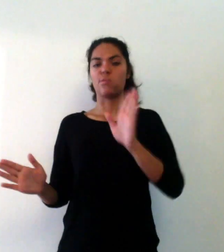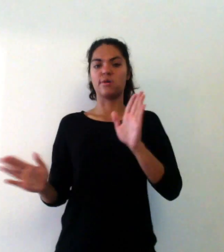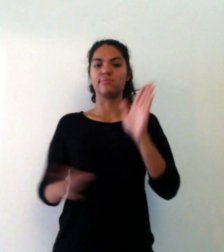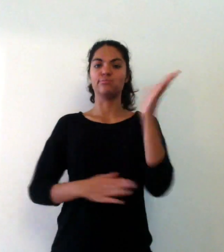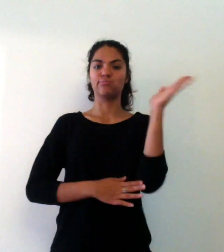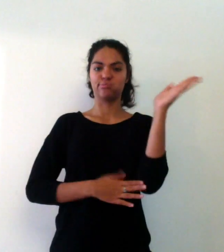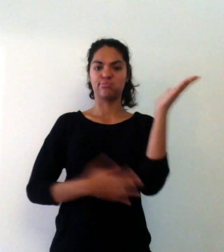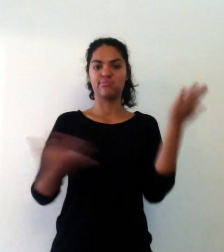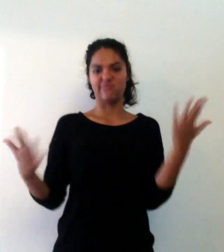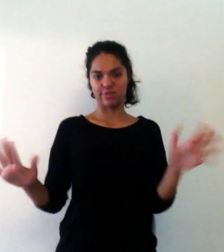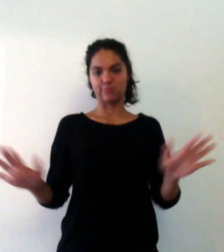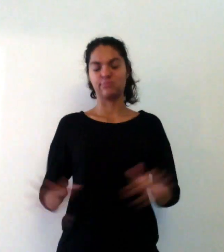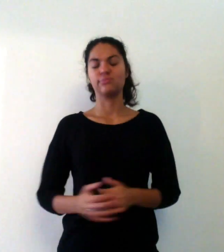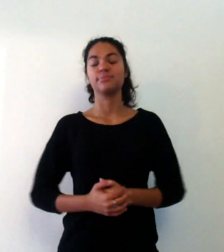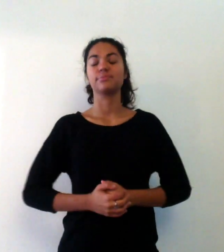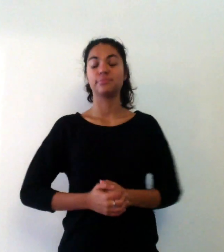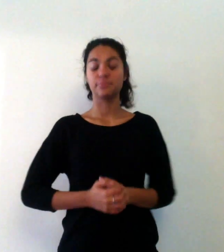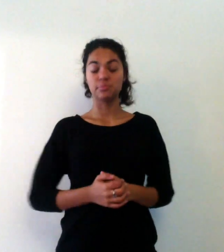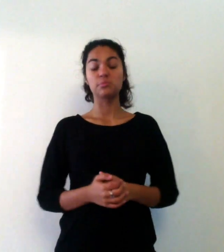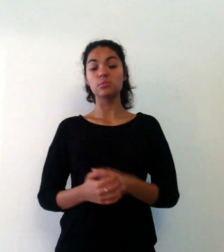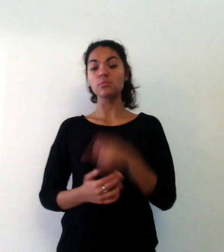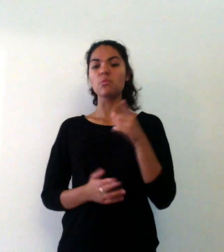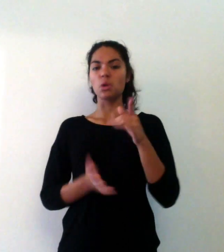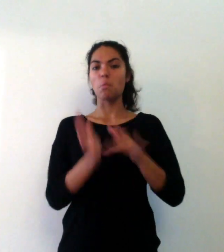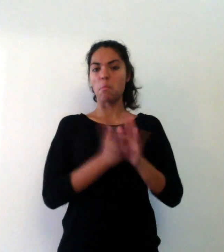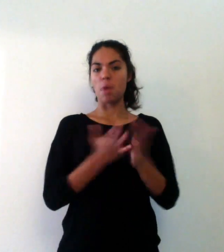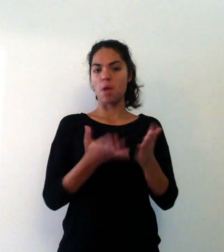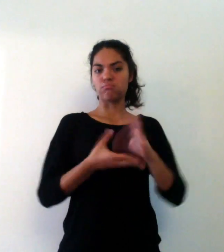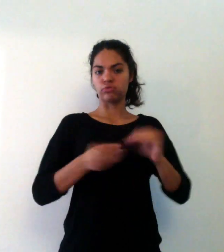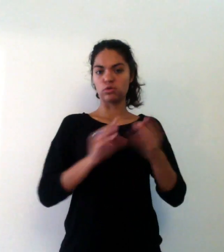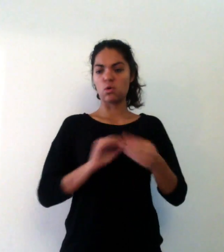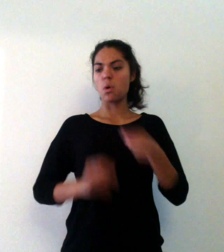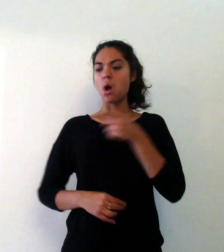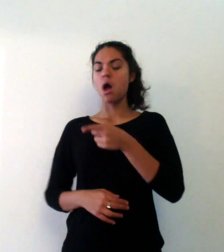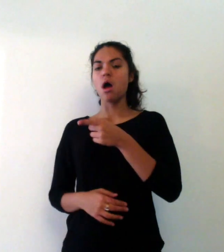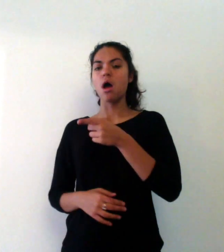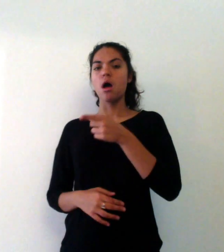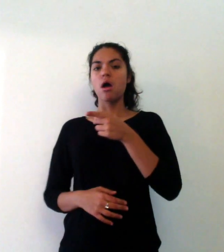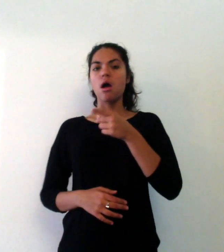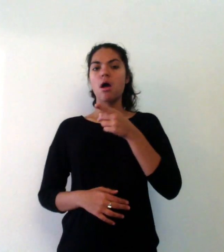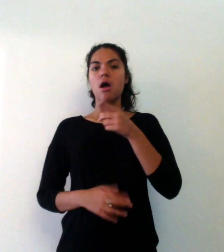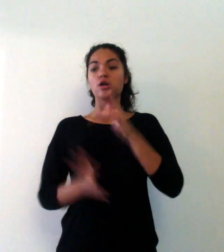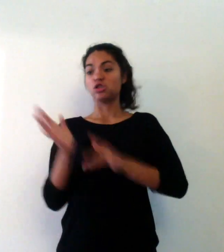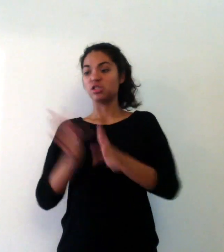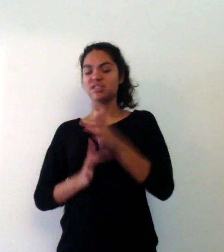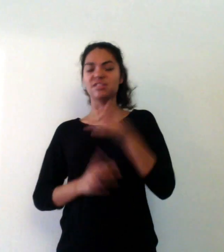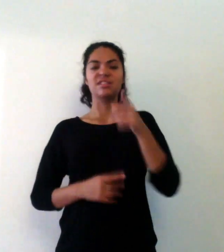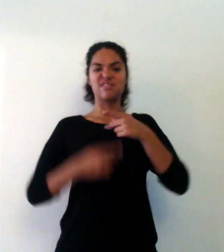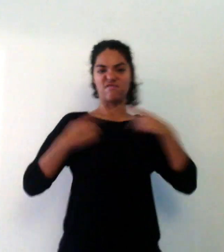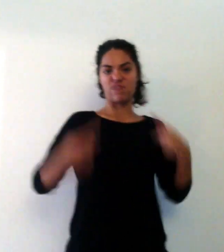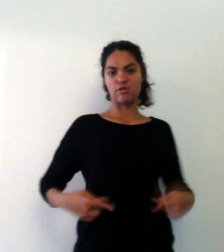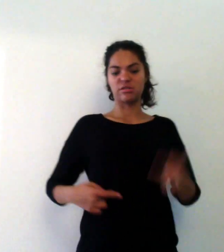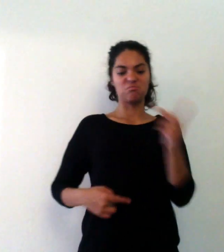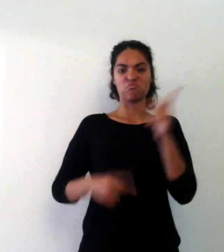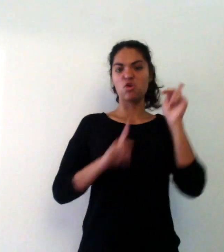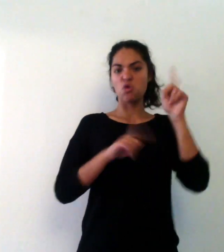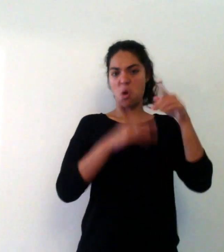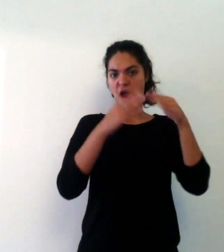that ointment and spilled it on Jesus. And the Pharisee looked at him, looked at her, looked at Jesus, knowing she was a woman of ill